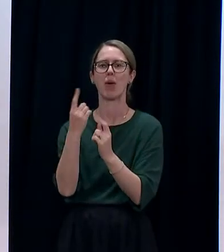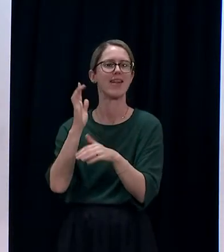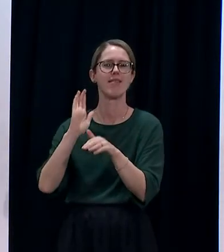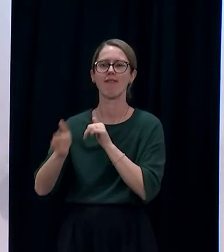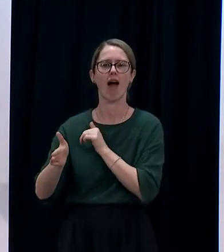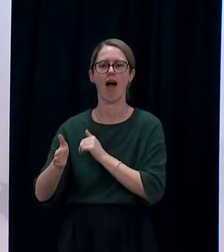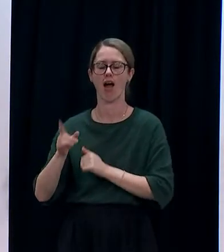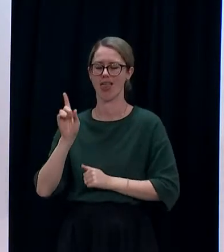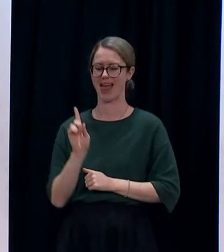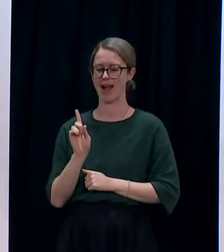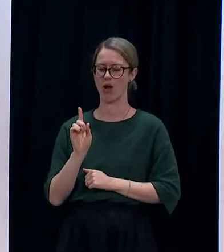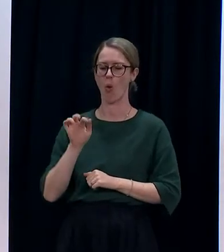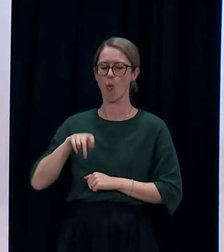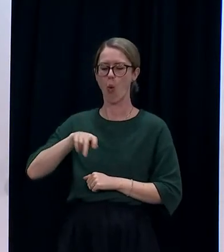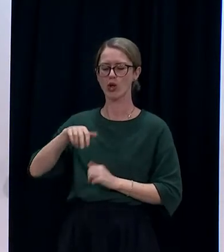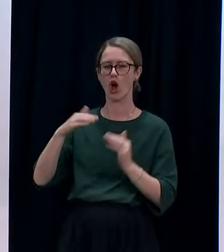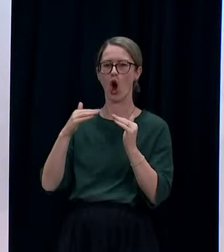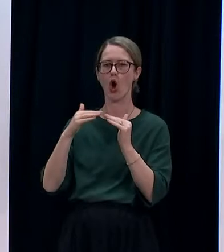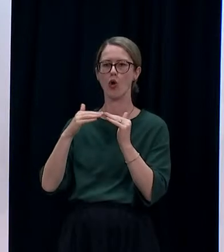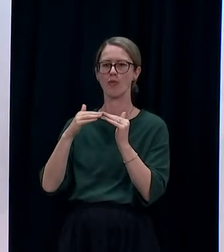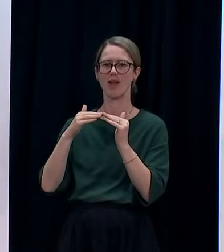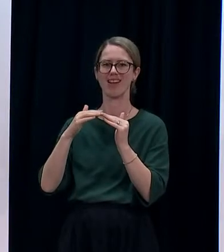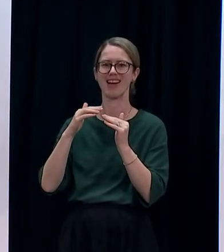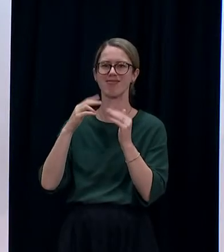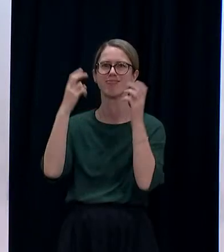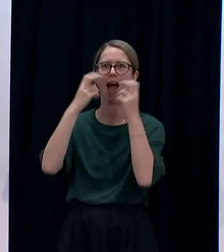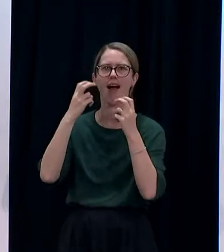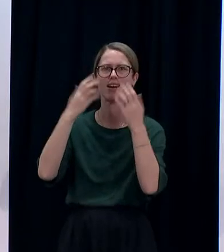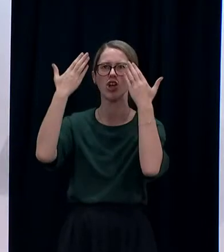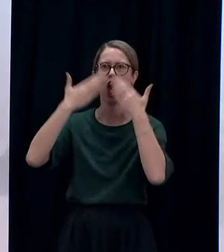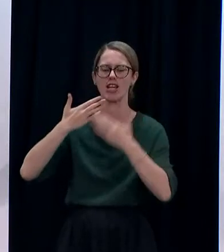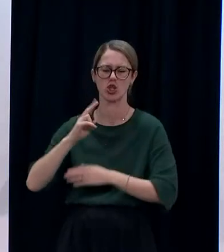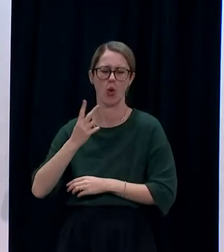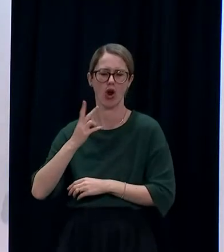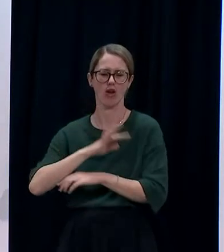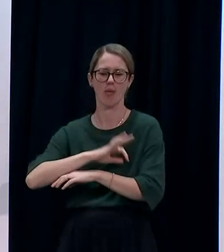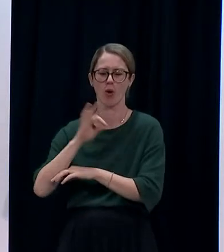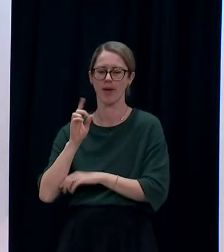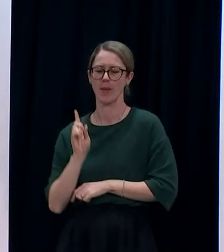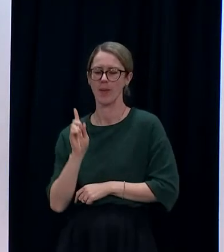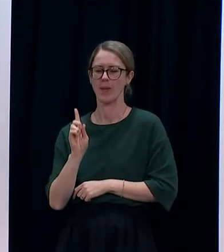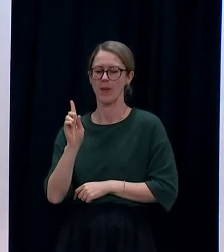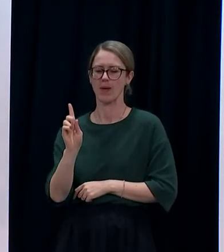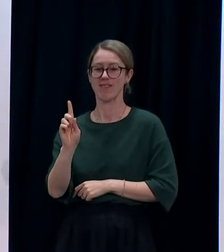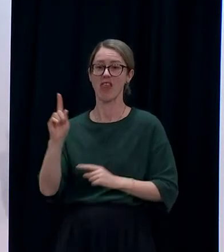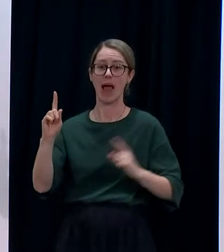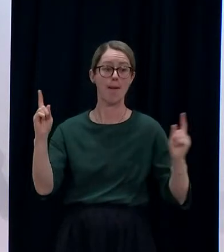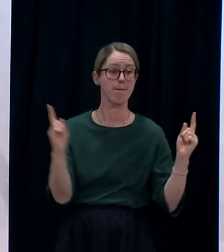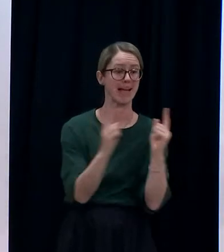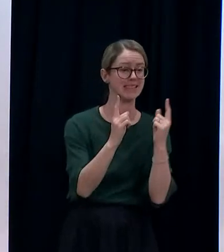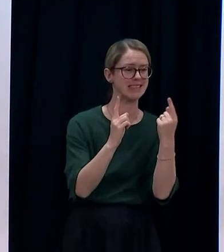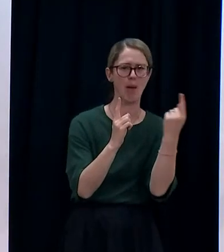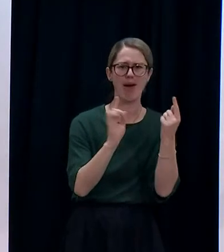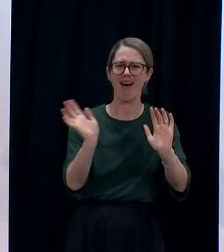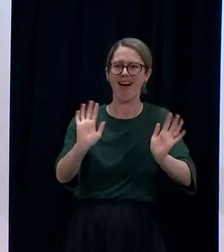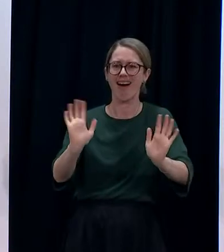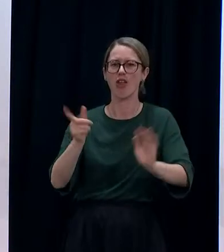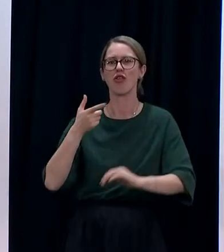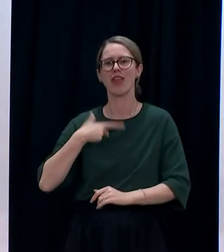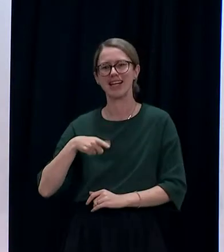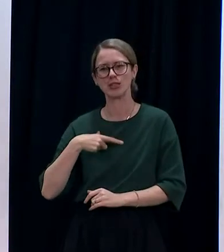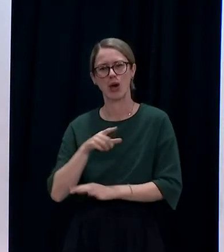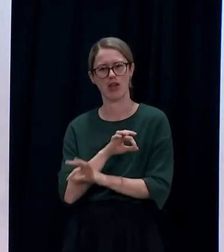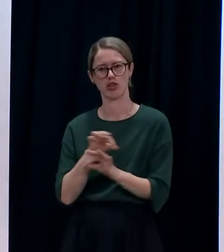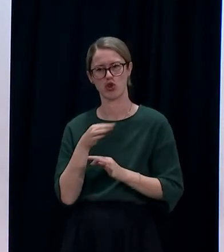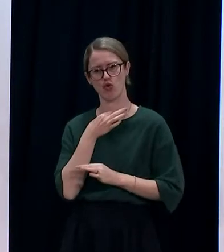that they walked home in the middle of the night and then got home, and that the only contact they had was with others